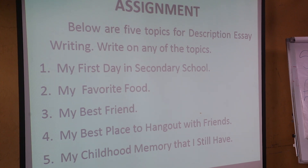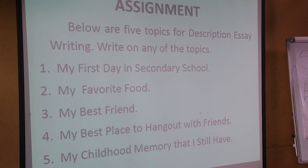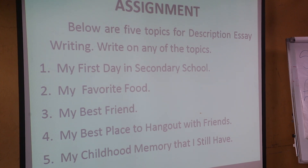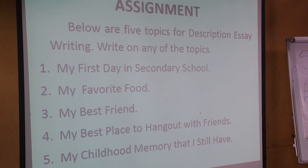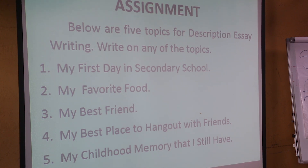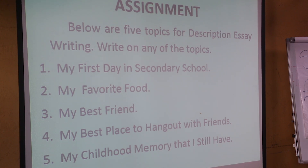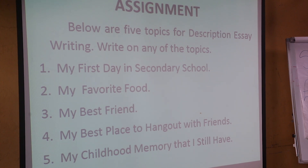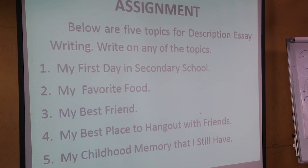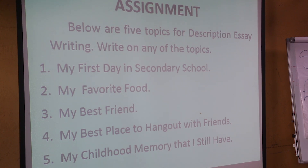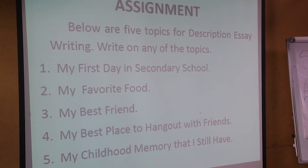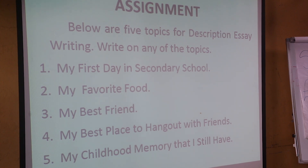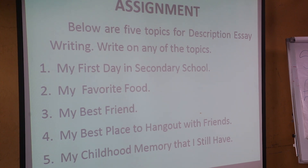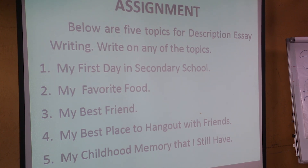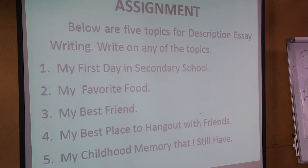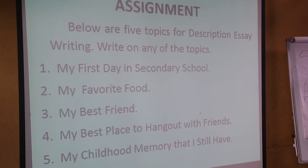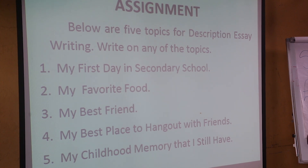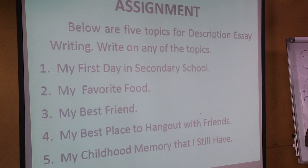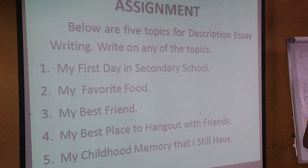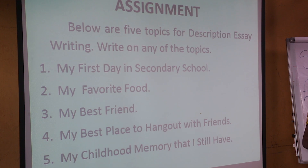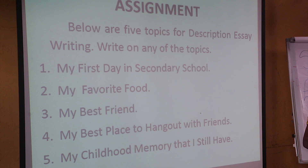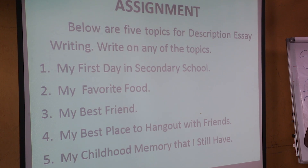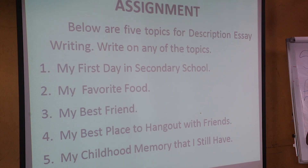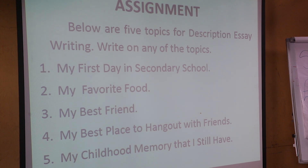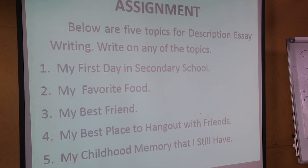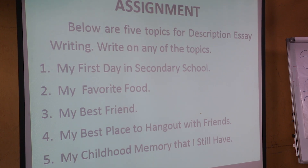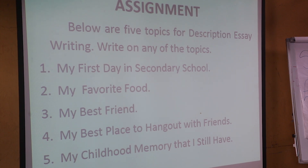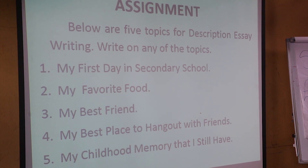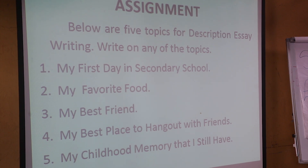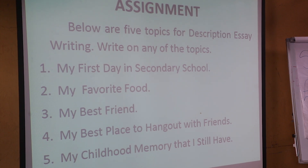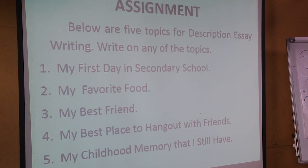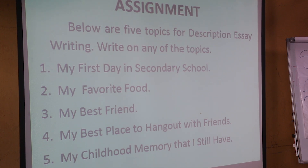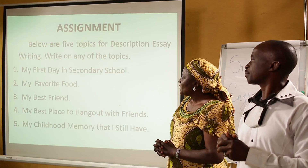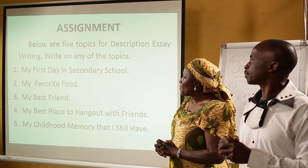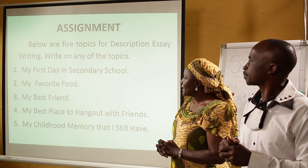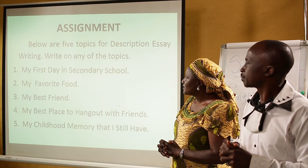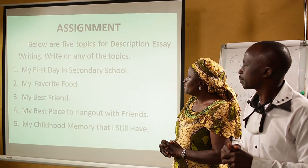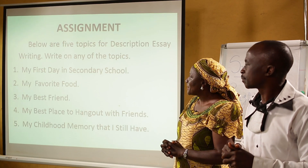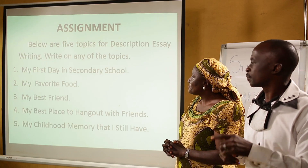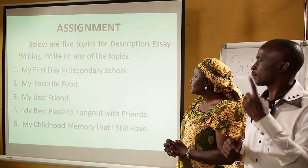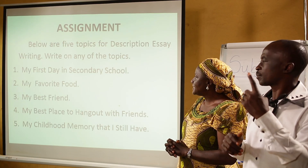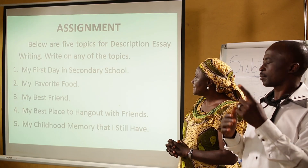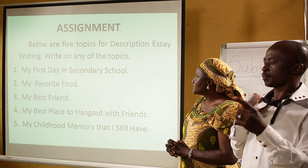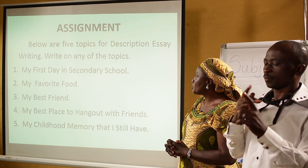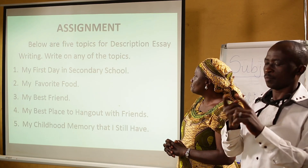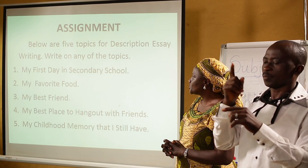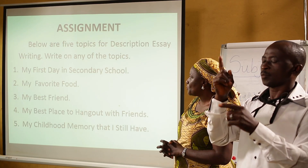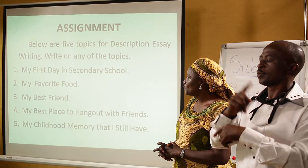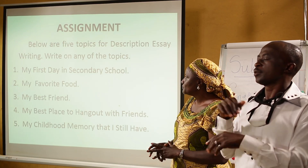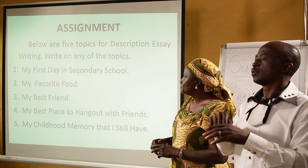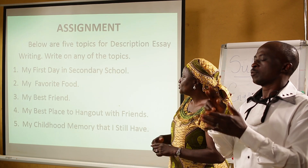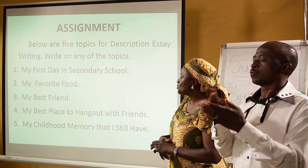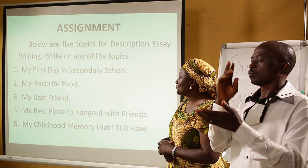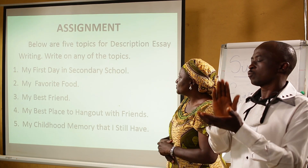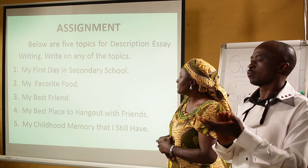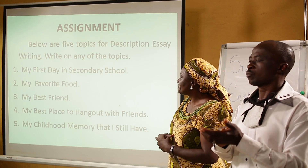I still remember. I'll read through again. 1, my first day in secondary